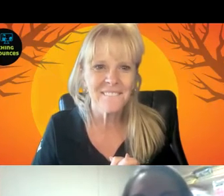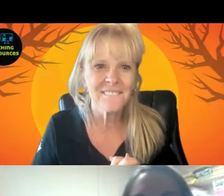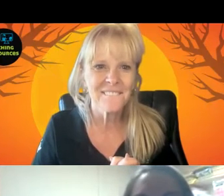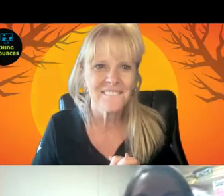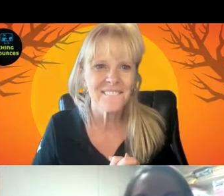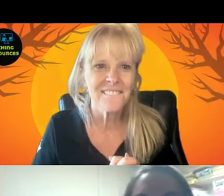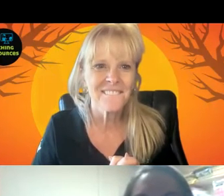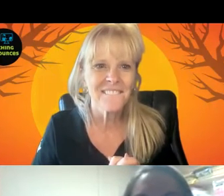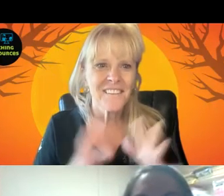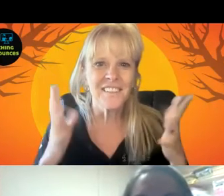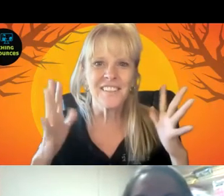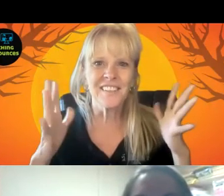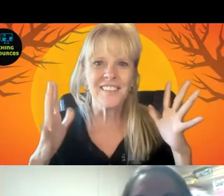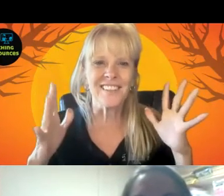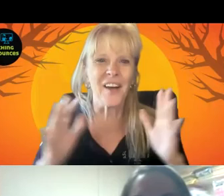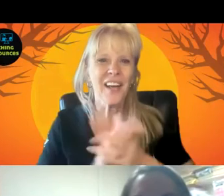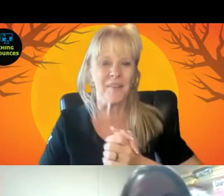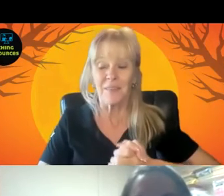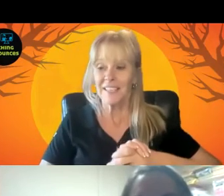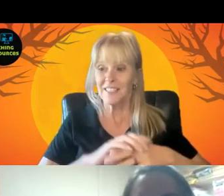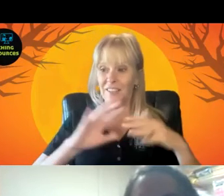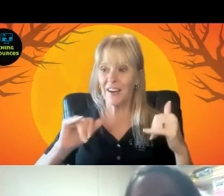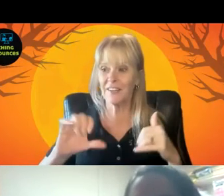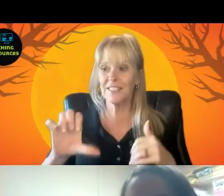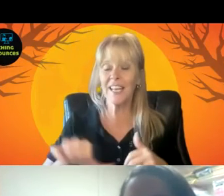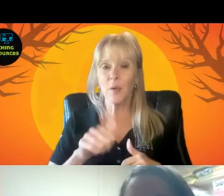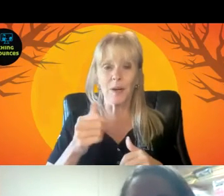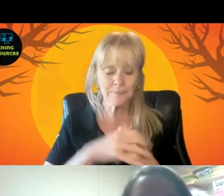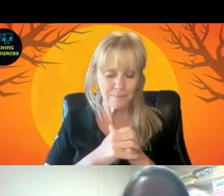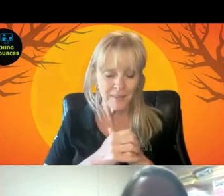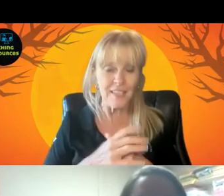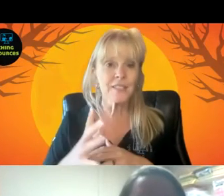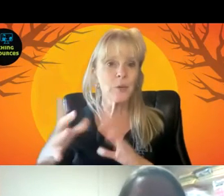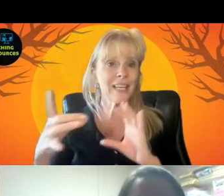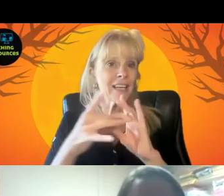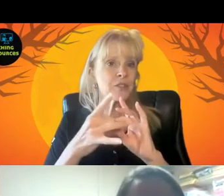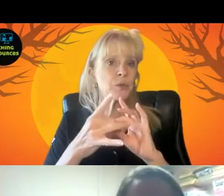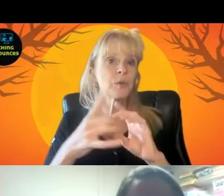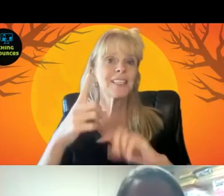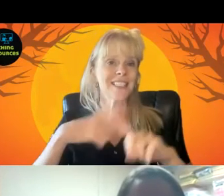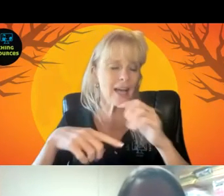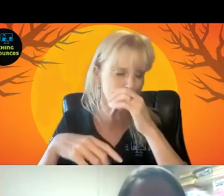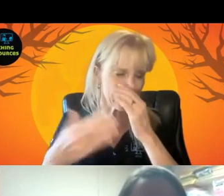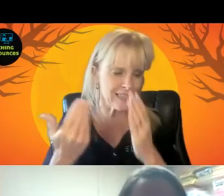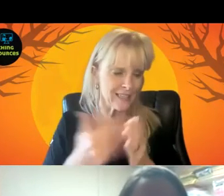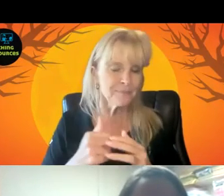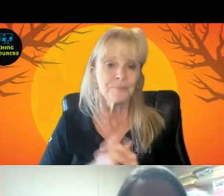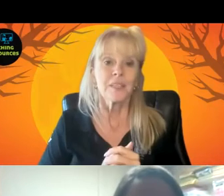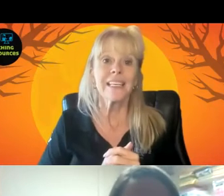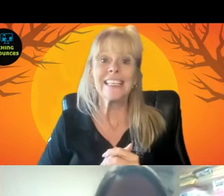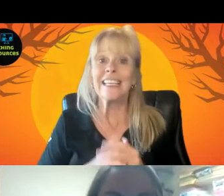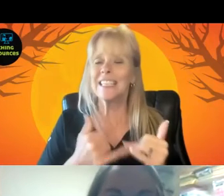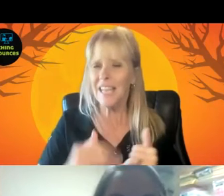Okay. Good. Okay. So now here's another one. These relate to the signs